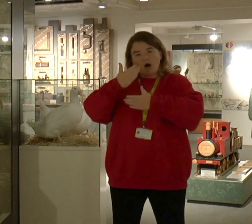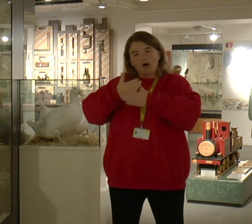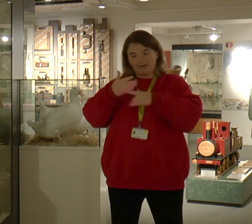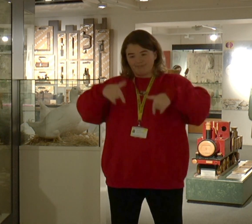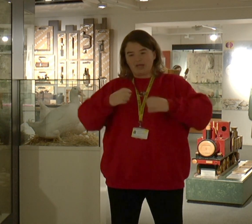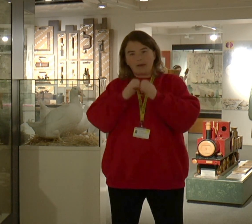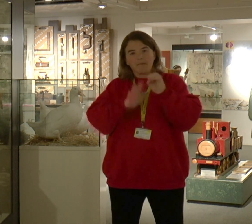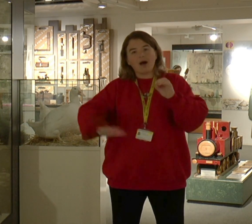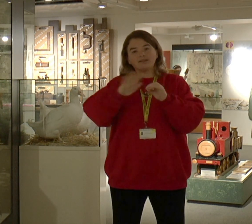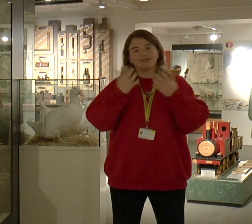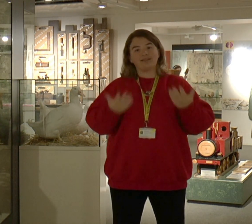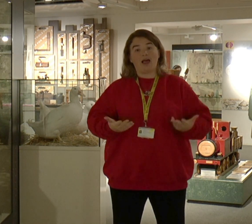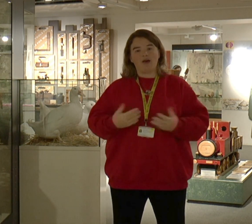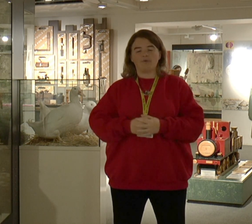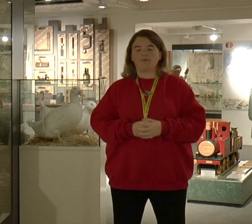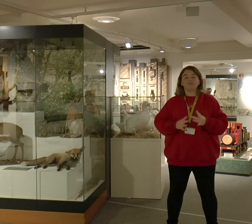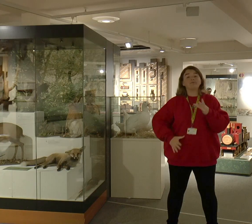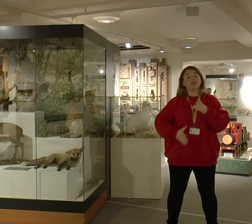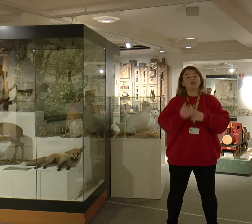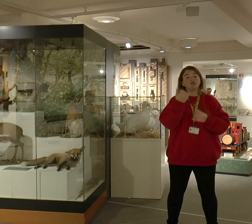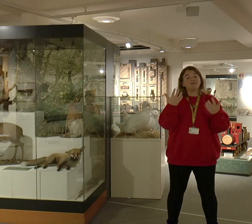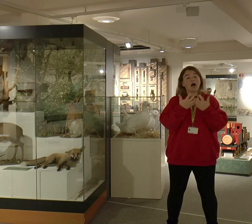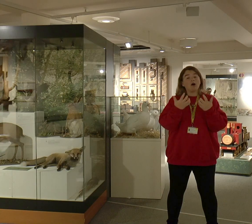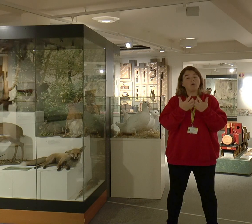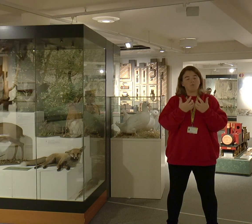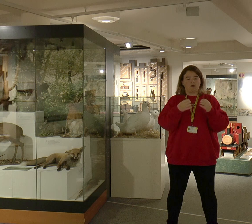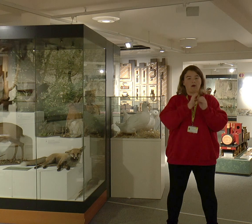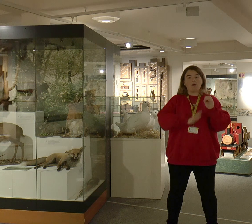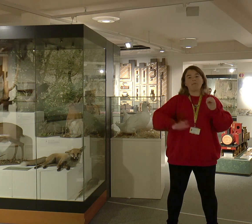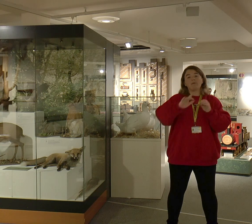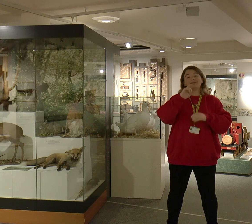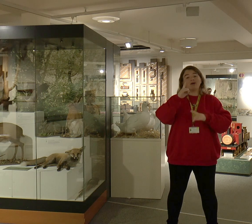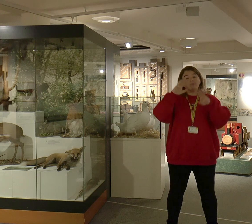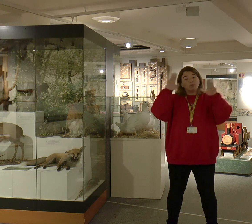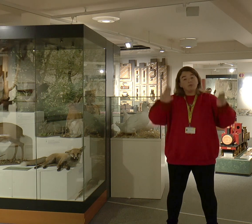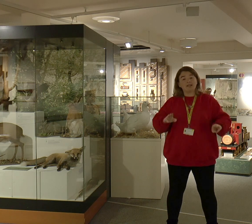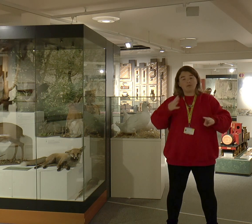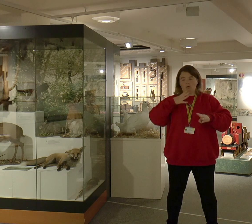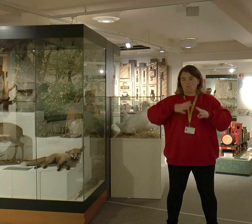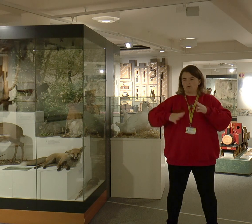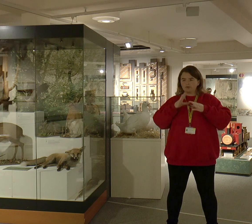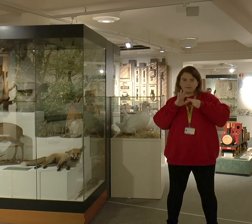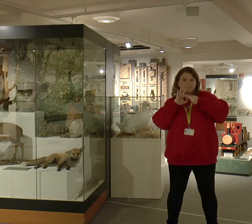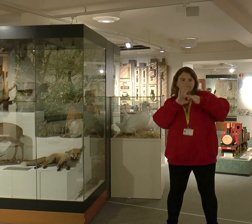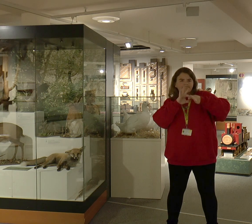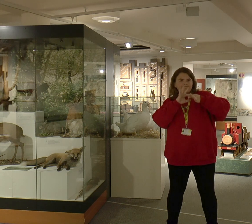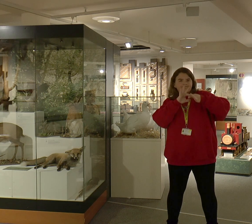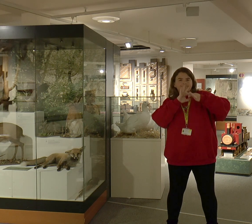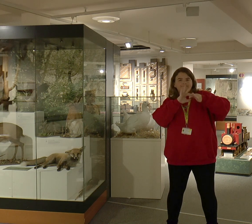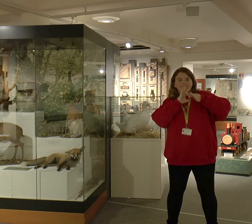in Aylesbury and Bucks now. How are we going to achieve this? Well, Bucks County Museum would like to contact a variety